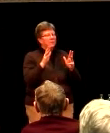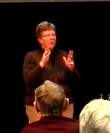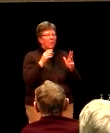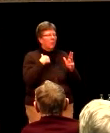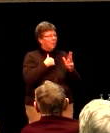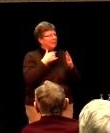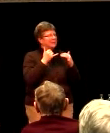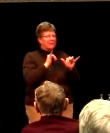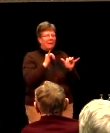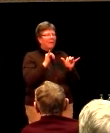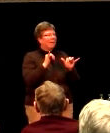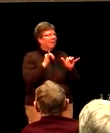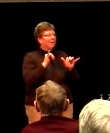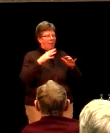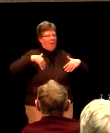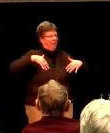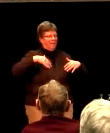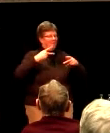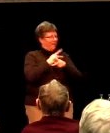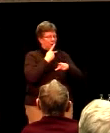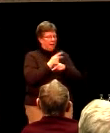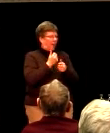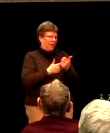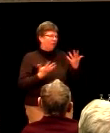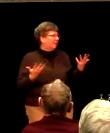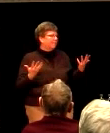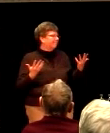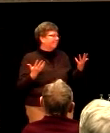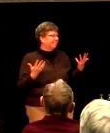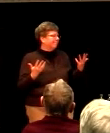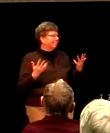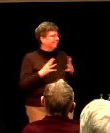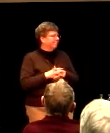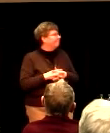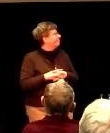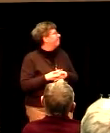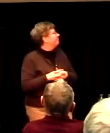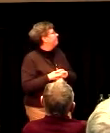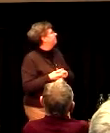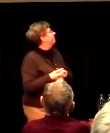just to figure out really how the system is working.